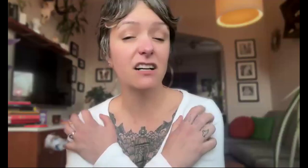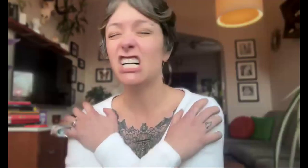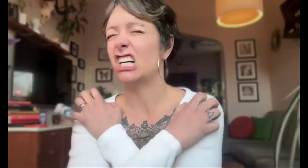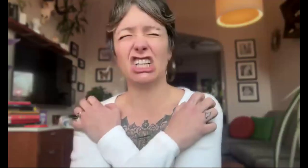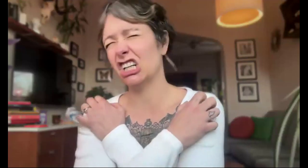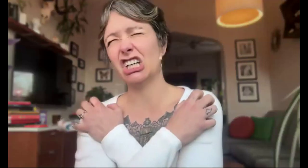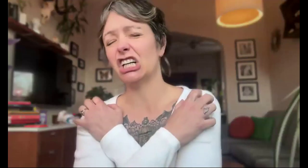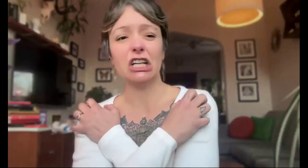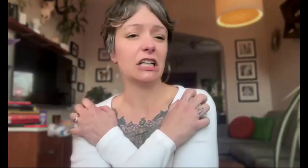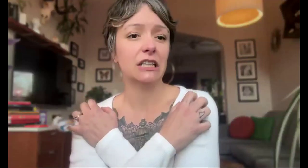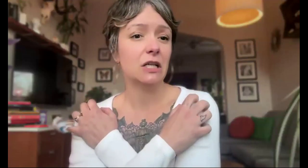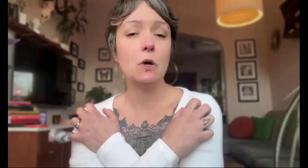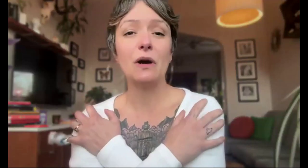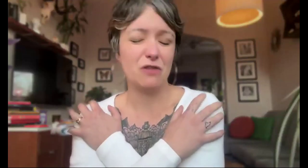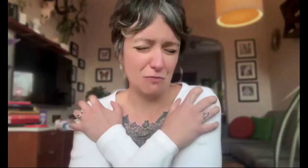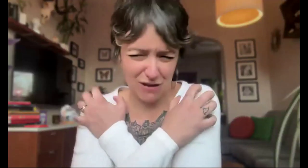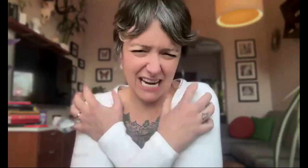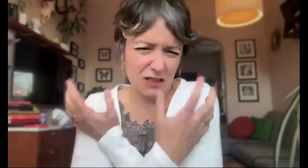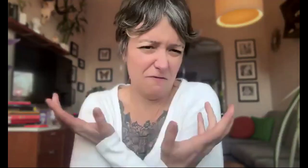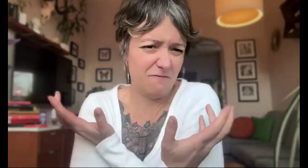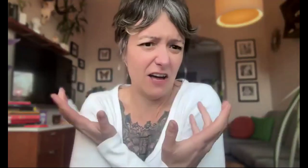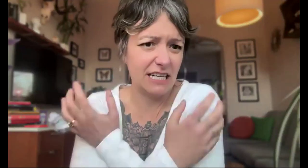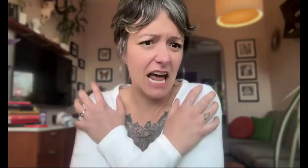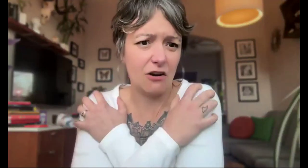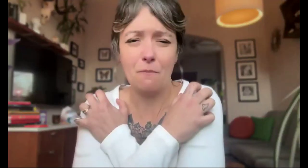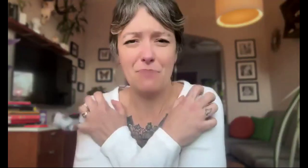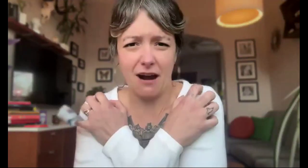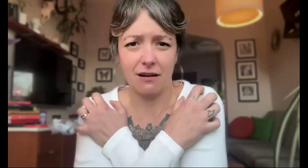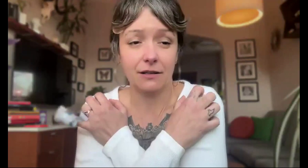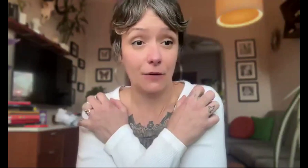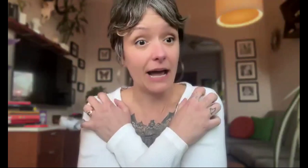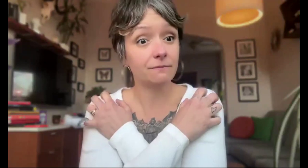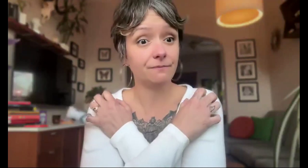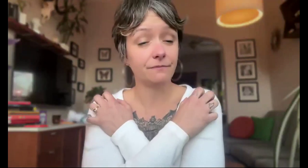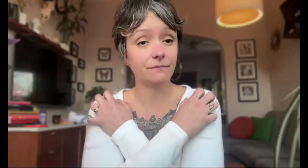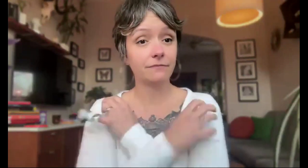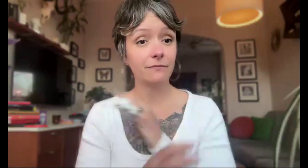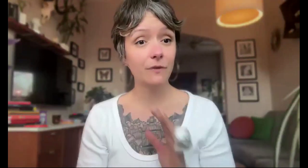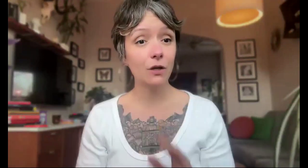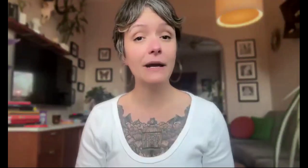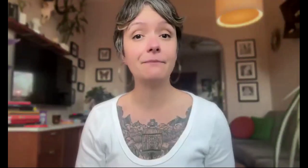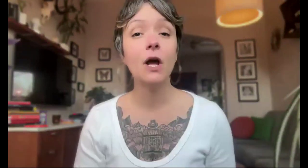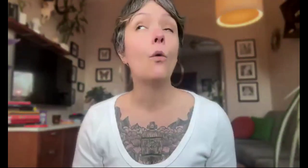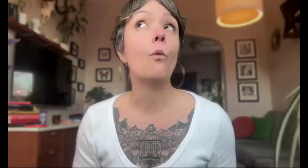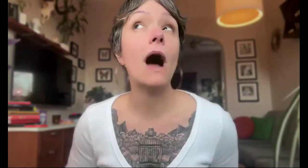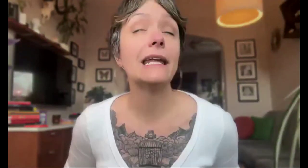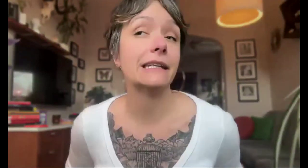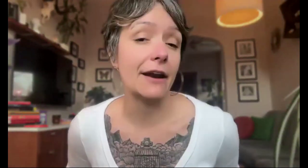hug. Grrr. Or they're big and they're fuzzy. I don't know. Bear. Okay. Great. What